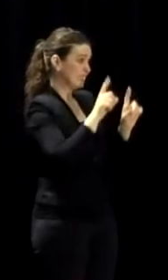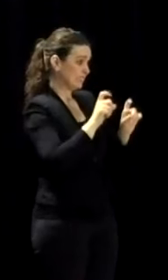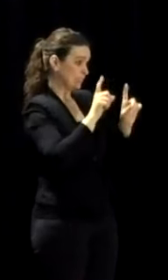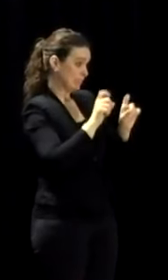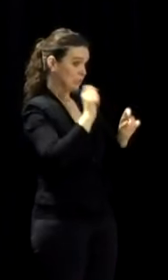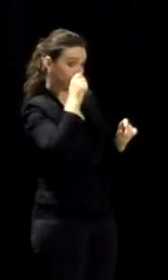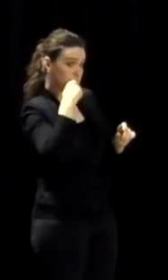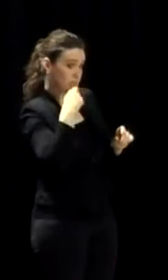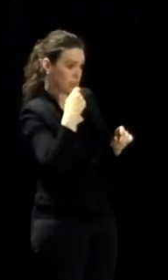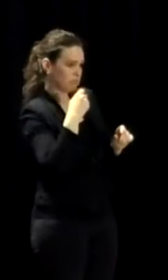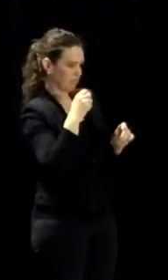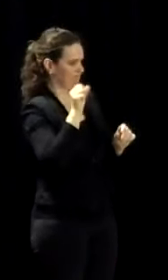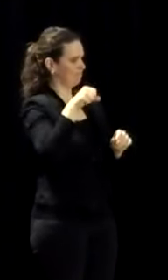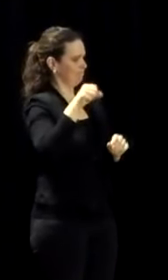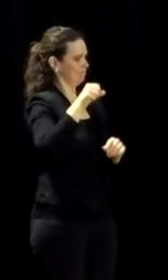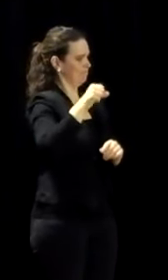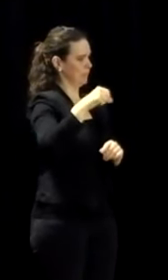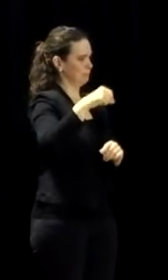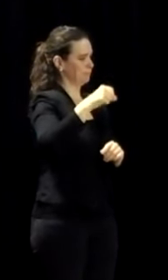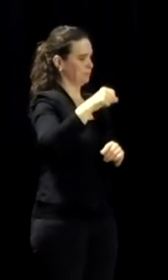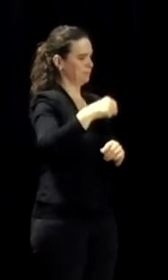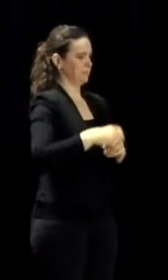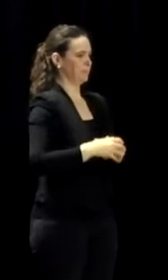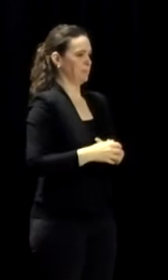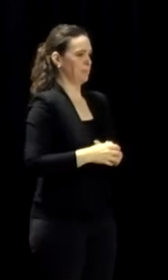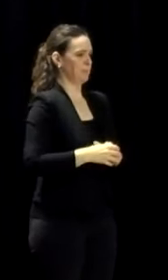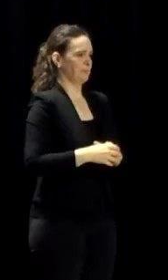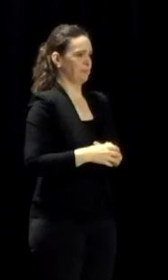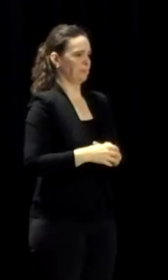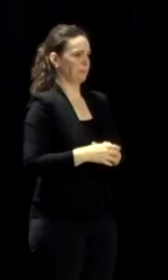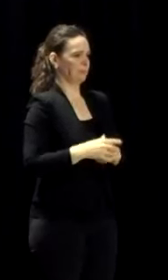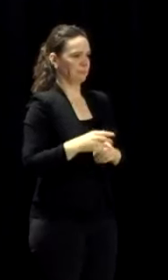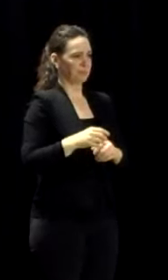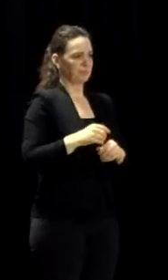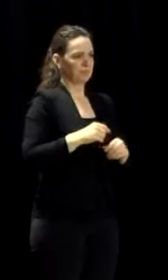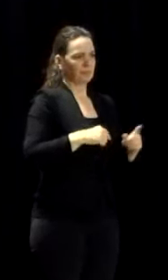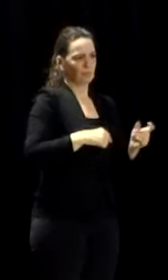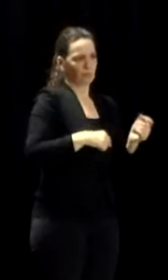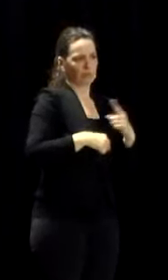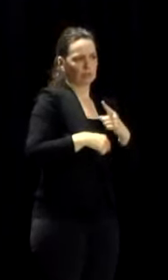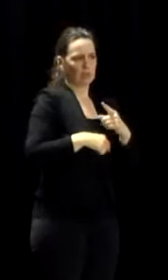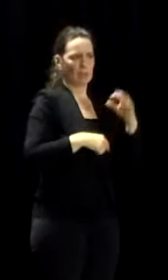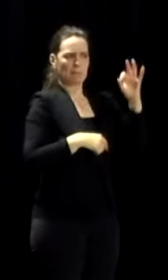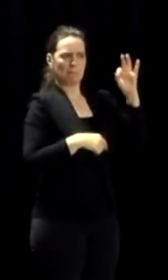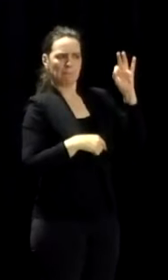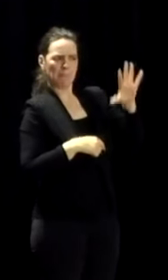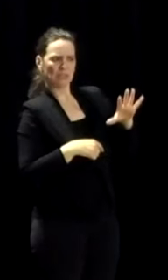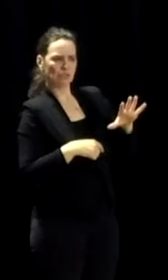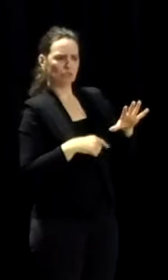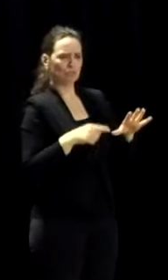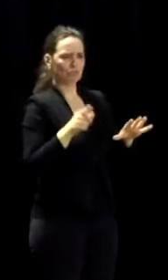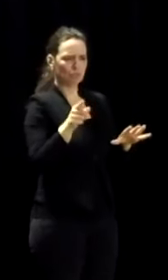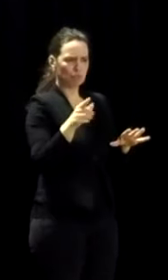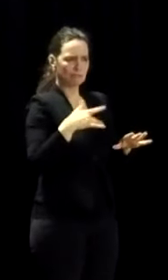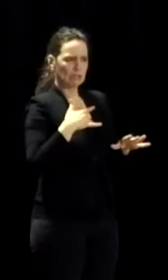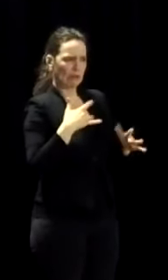For you or for Pastor Jaime, are you worried that there are people who are resisting getting tests when they have